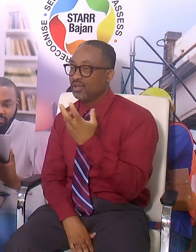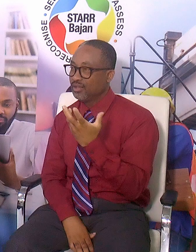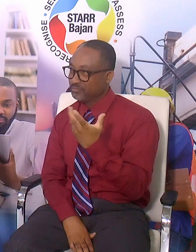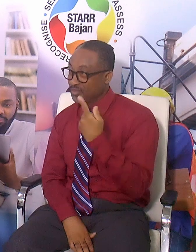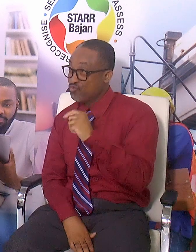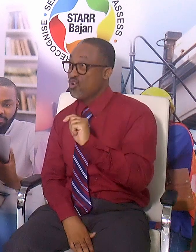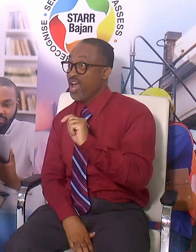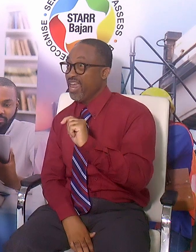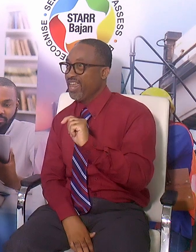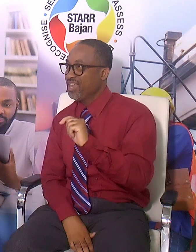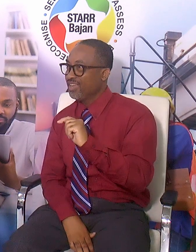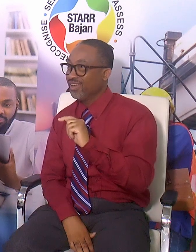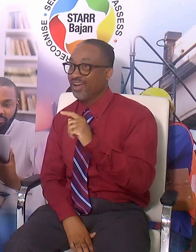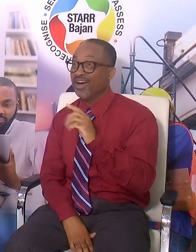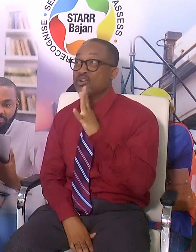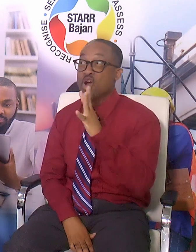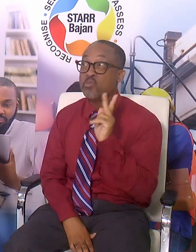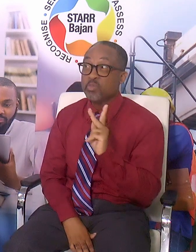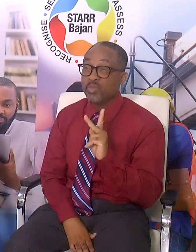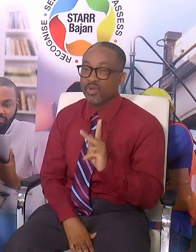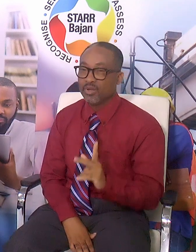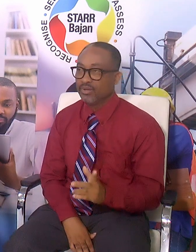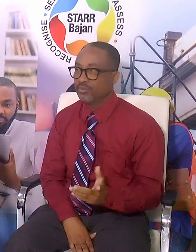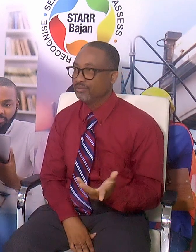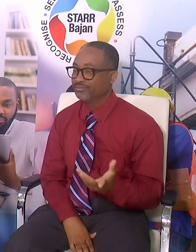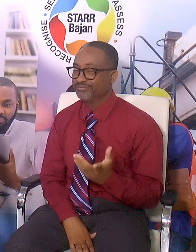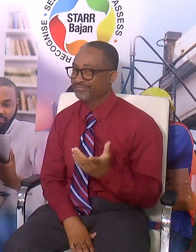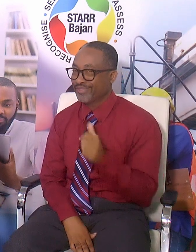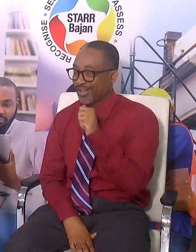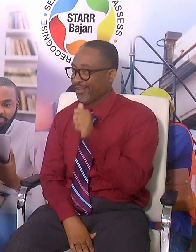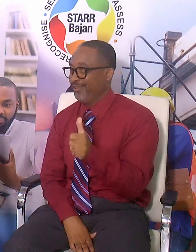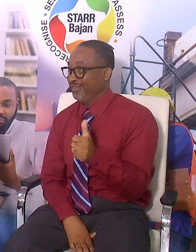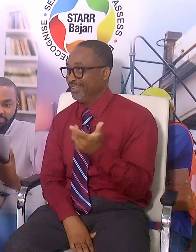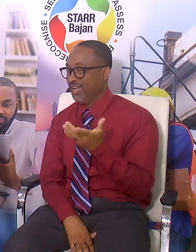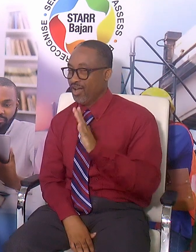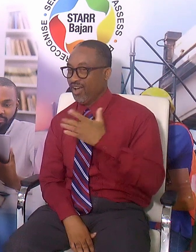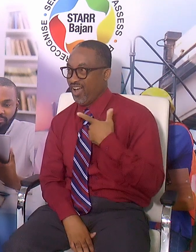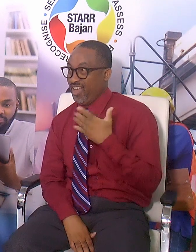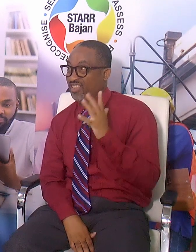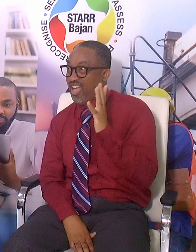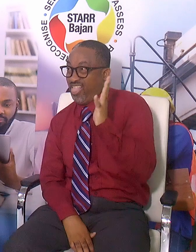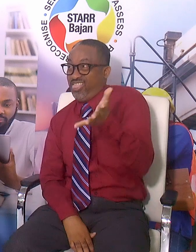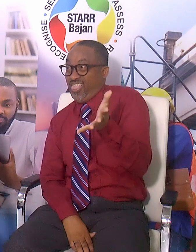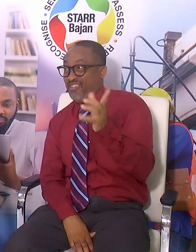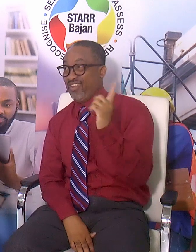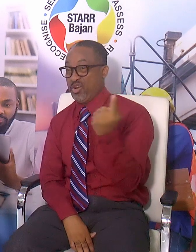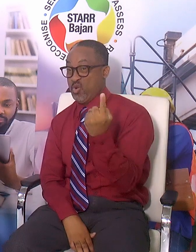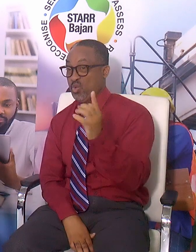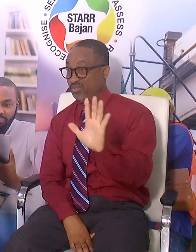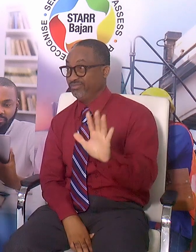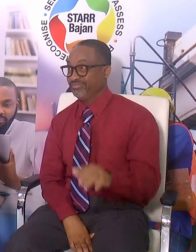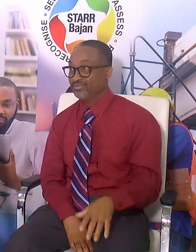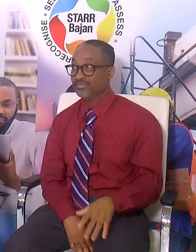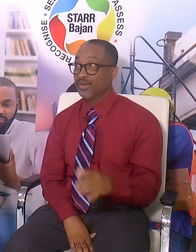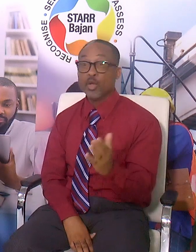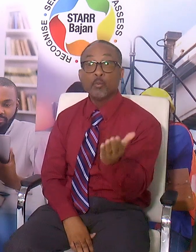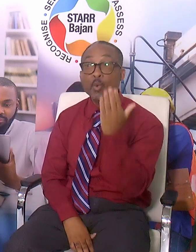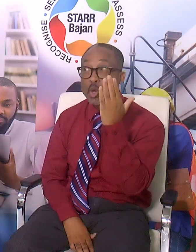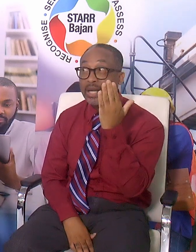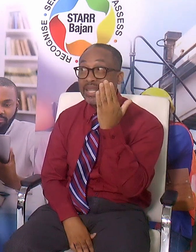And you know, I went to therapy and I tried it, and you know, I tried it, and sometimes it worked, and it